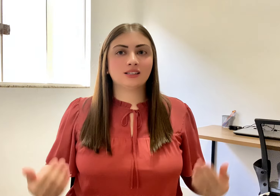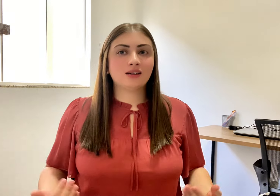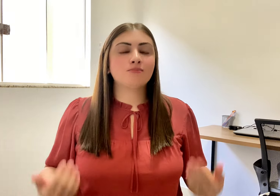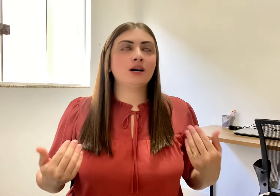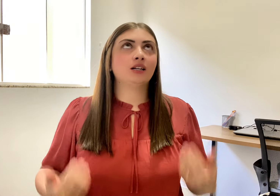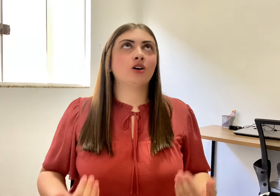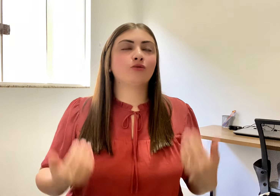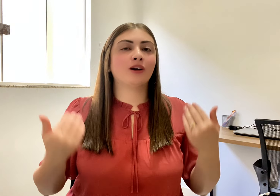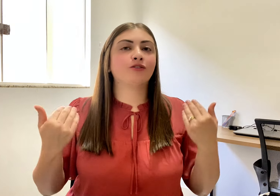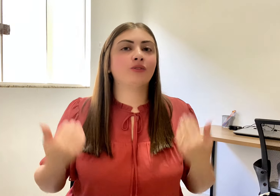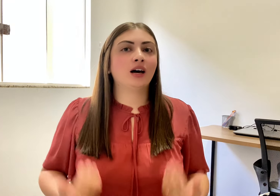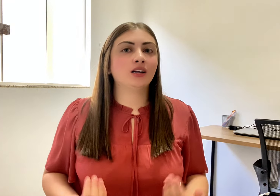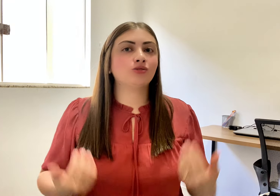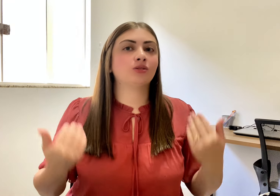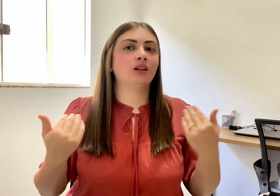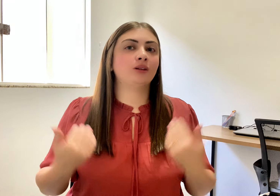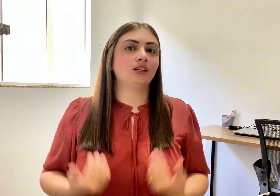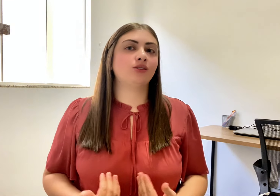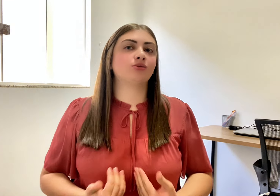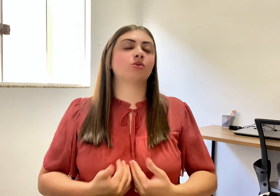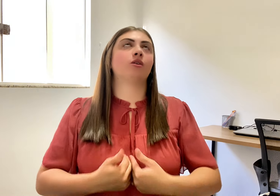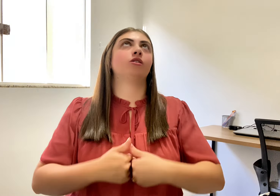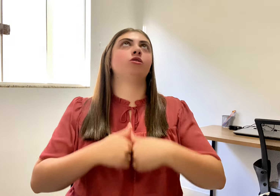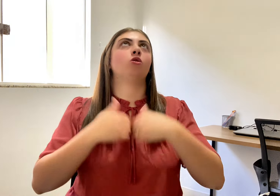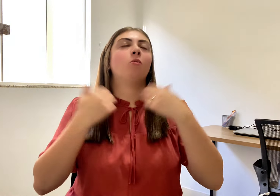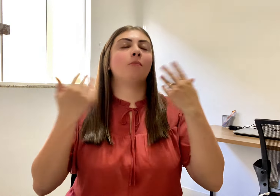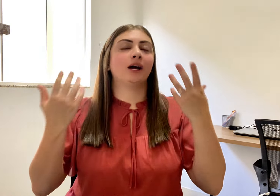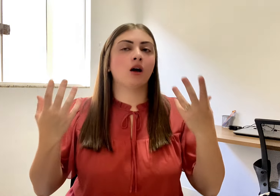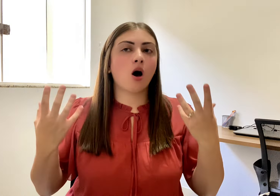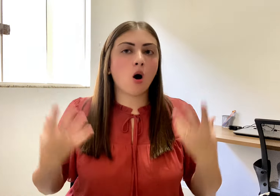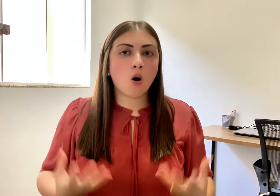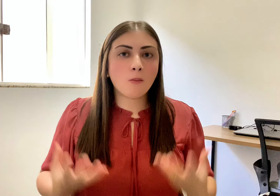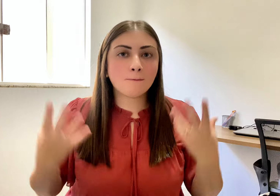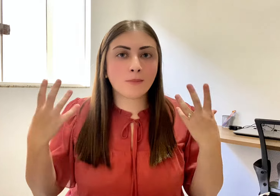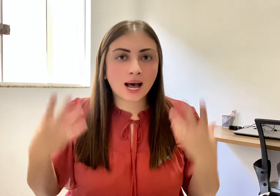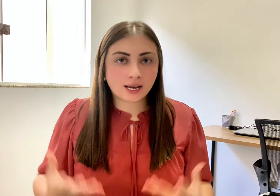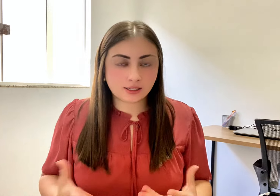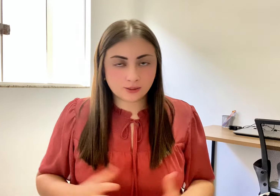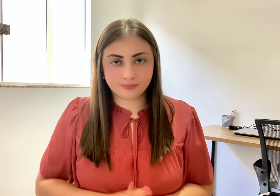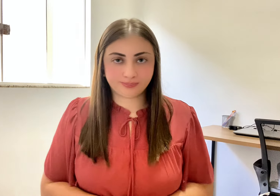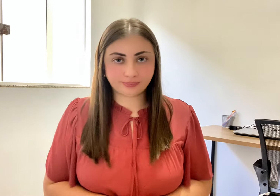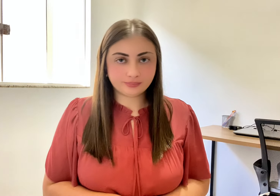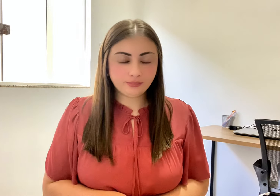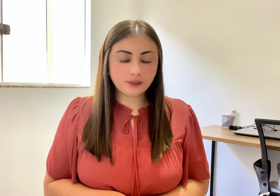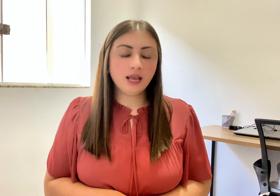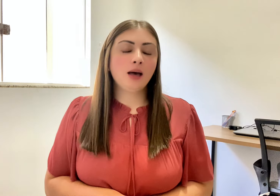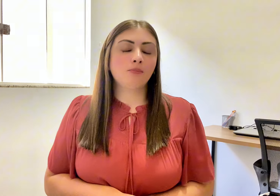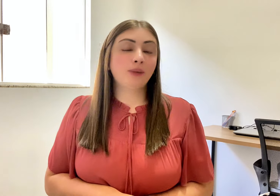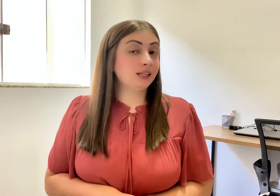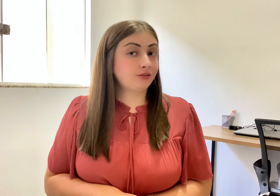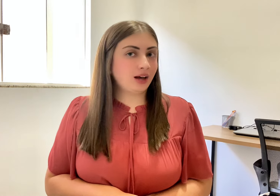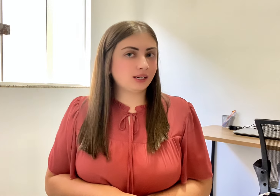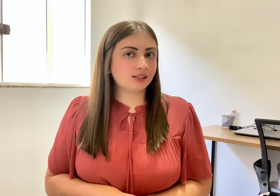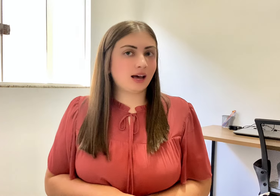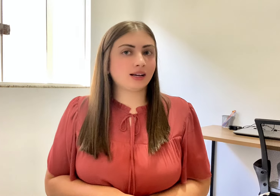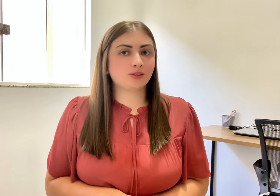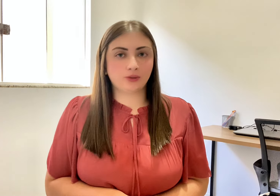that many of my financial limitations were in my own mind. Benefits I